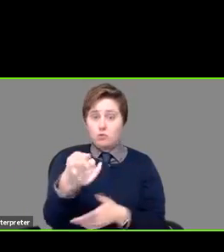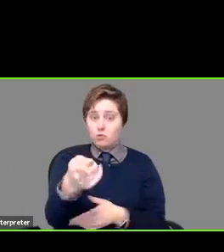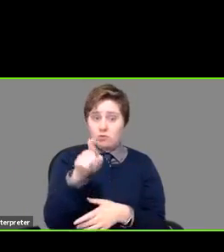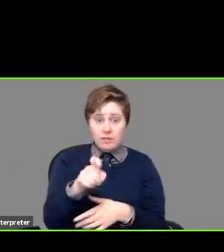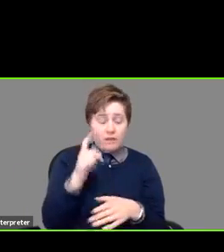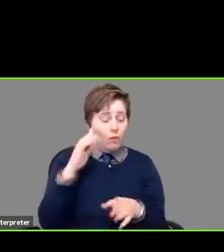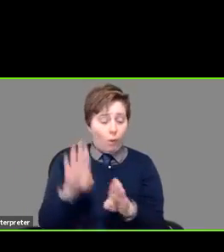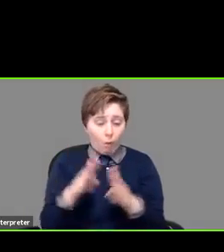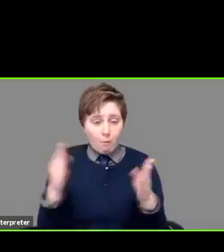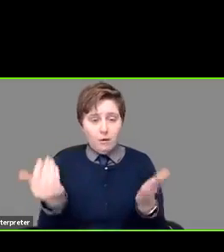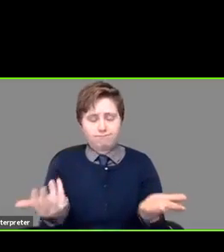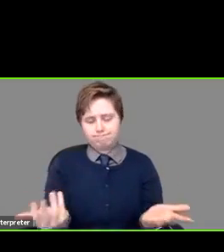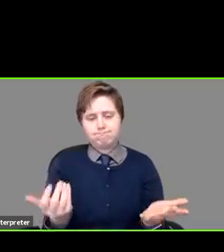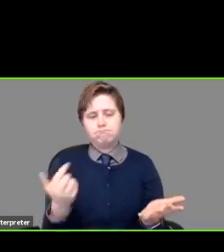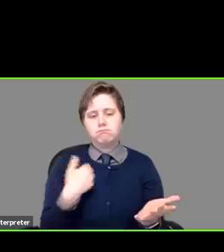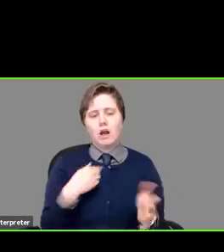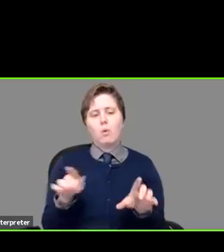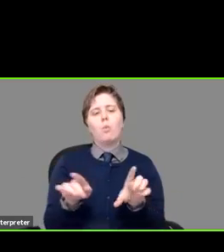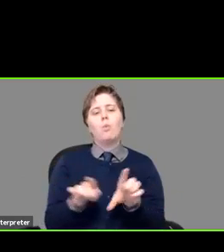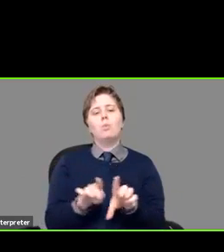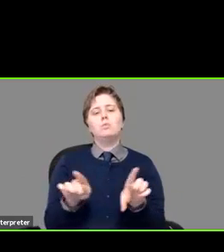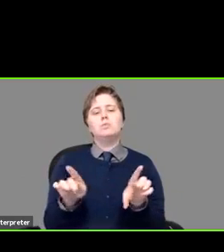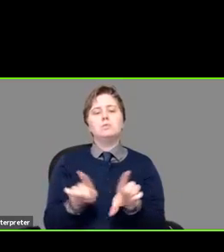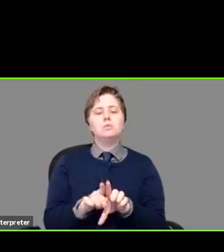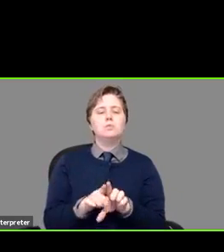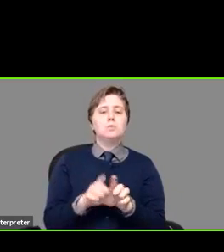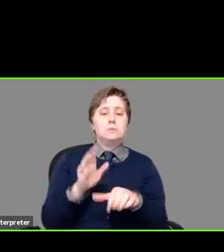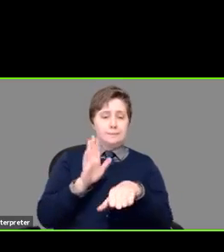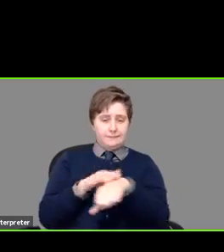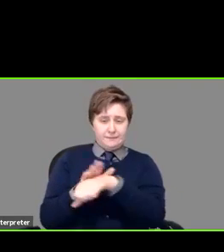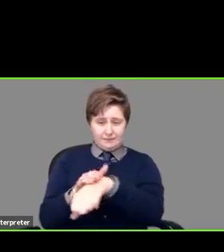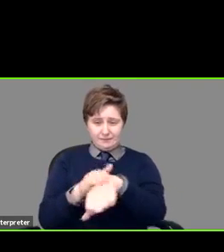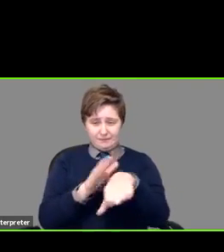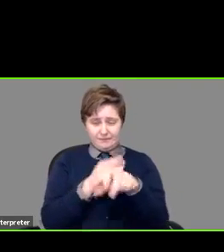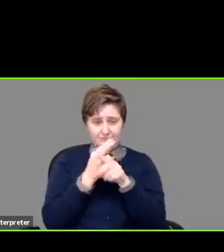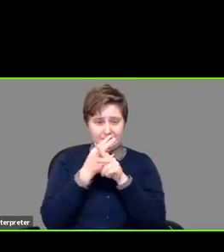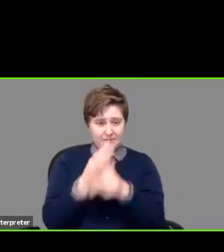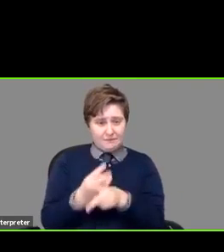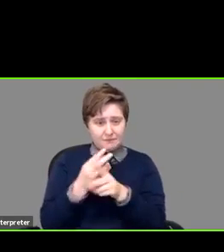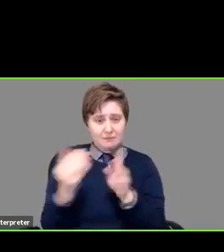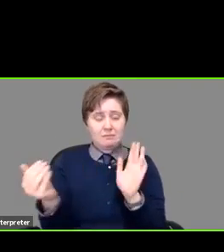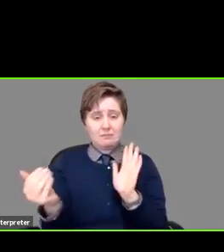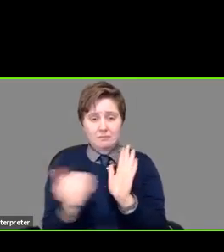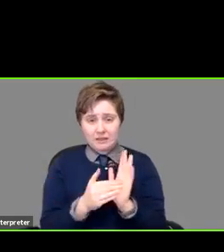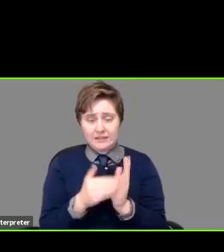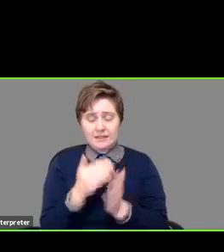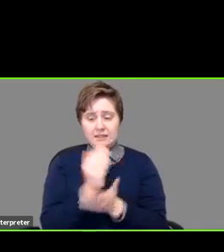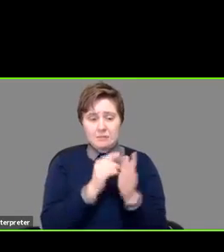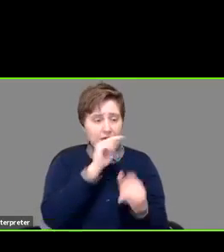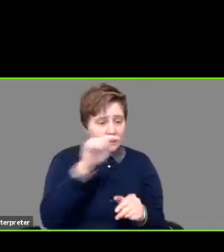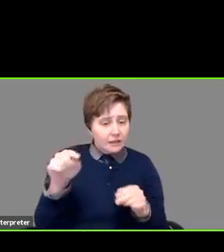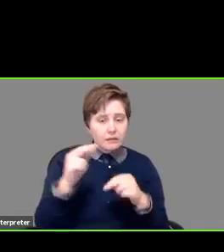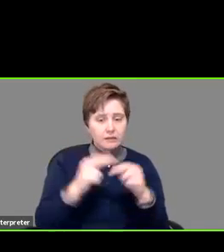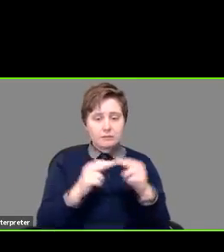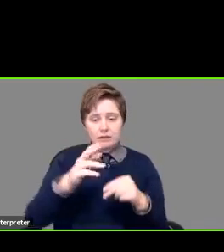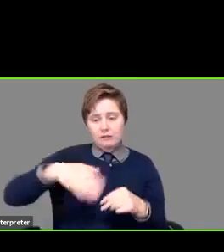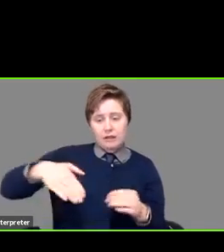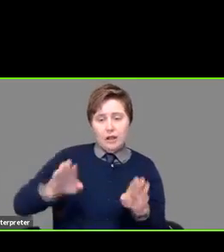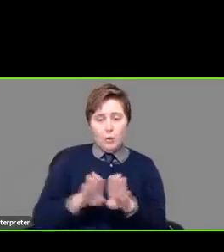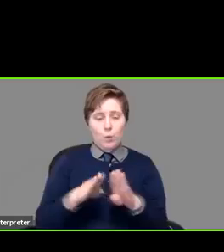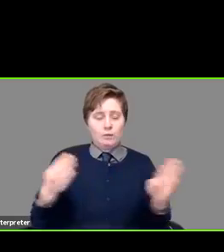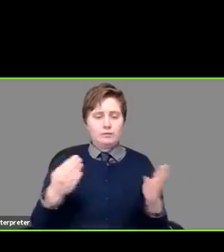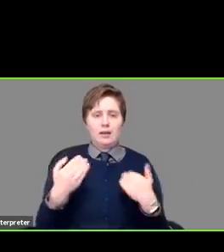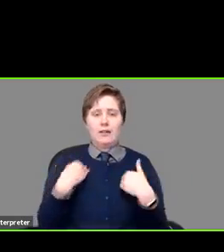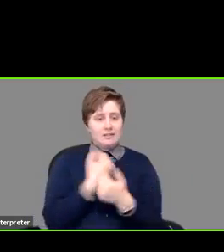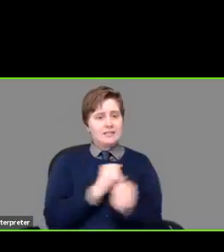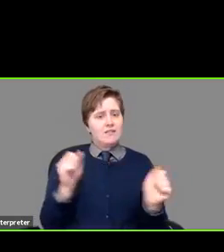up. I would also caution you, again, for some of those facilities that haven't opened up in a while, there's some